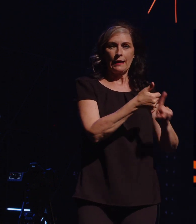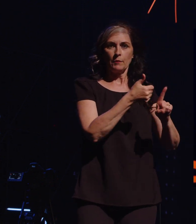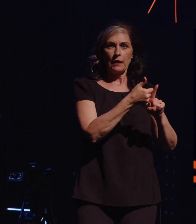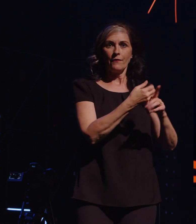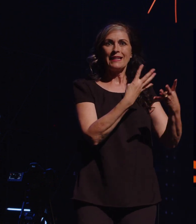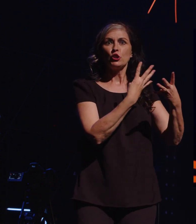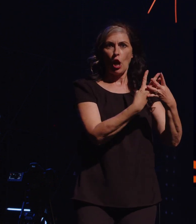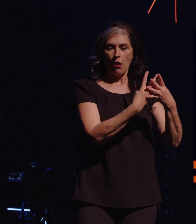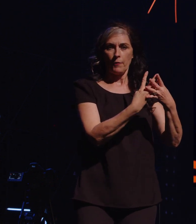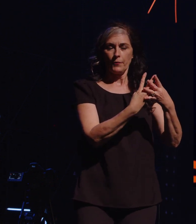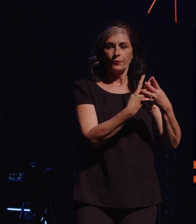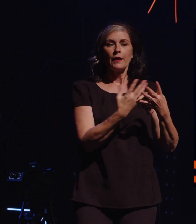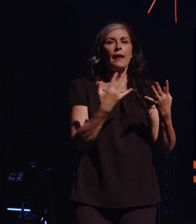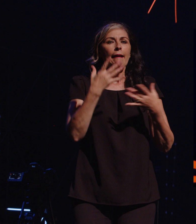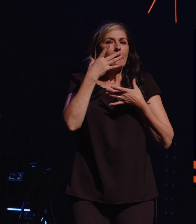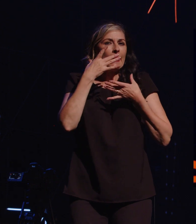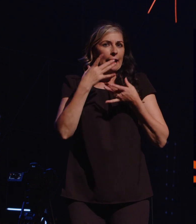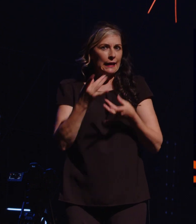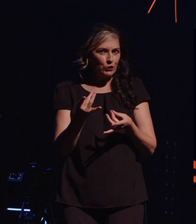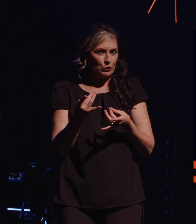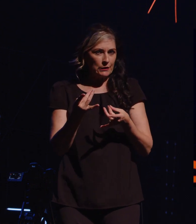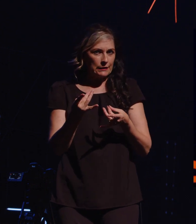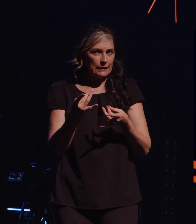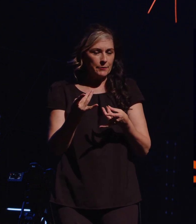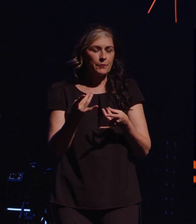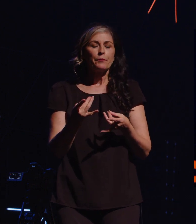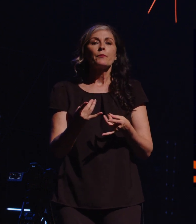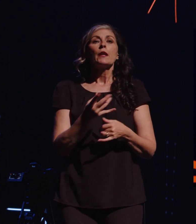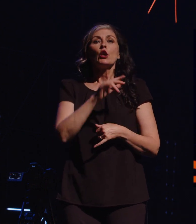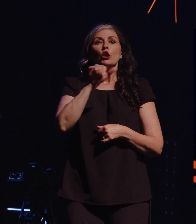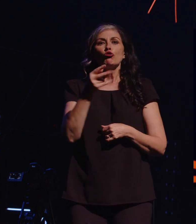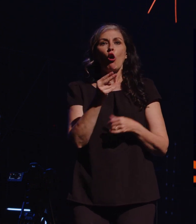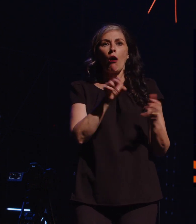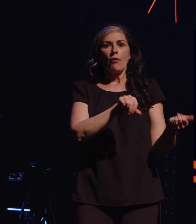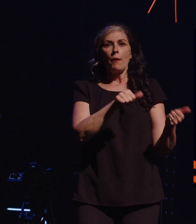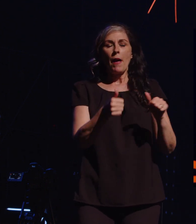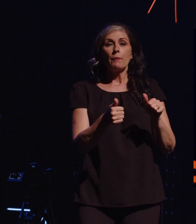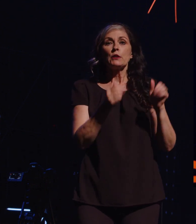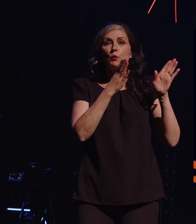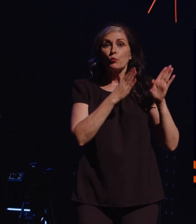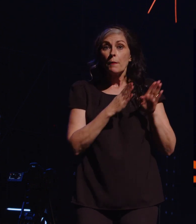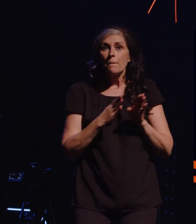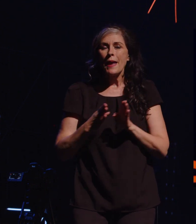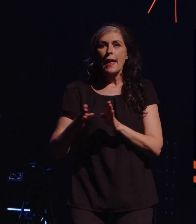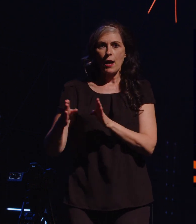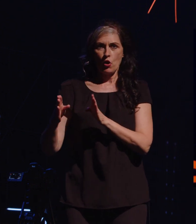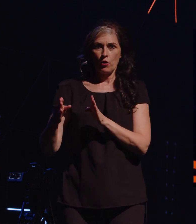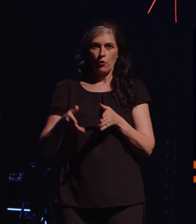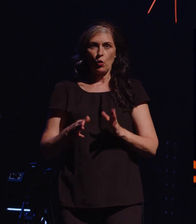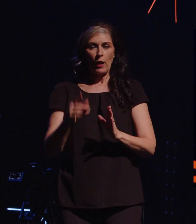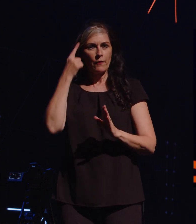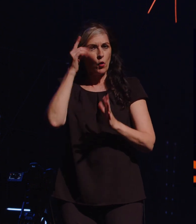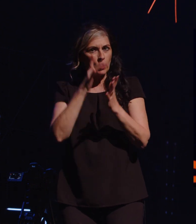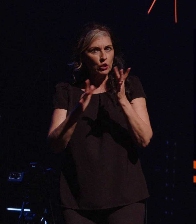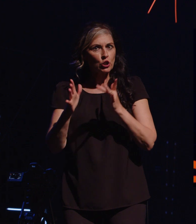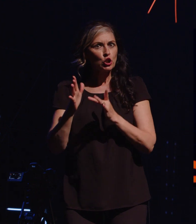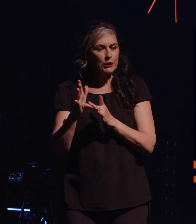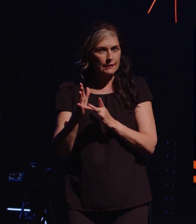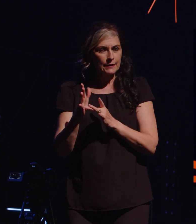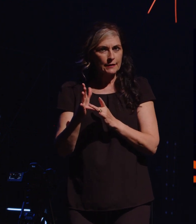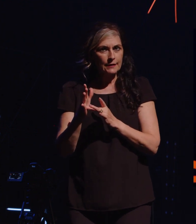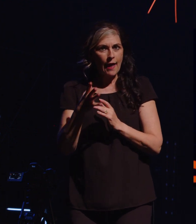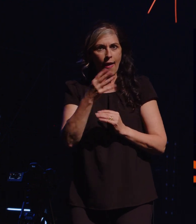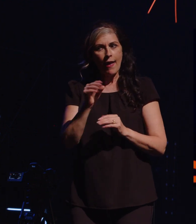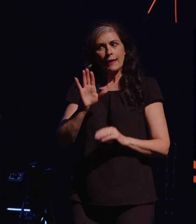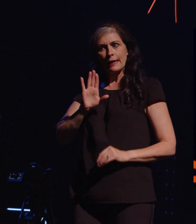in jail. Now, this is interesting because John the Baptist, he prepared the way for Jesus and